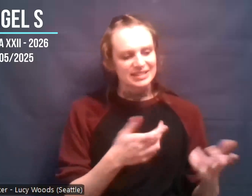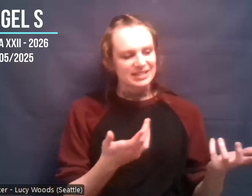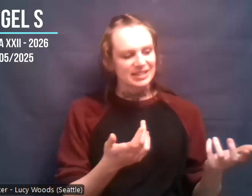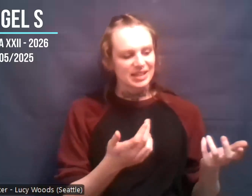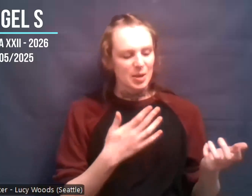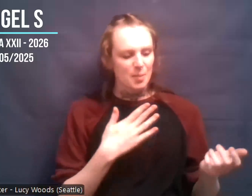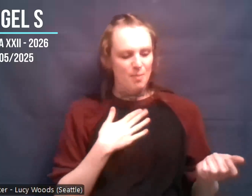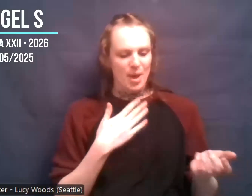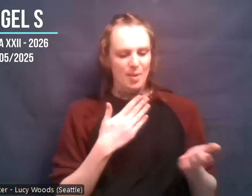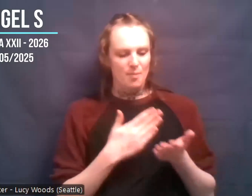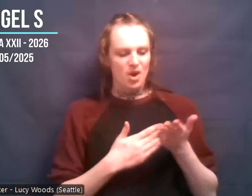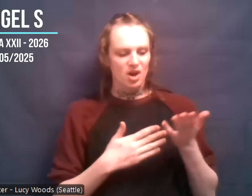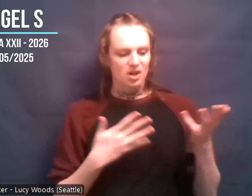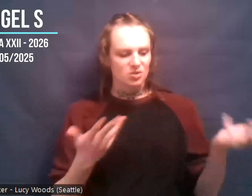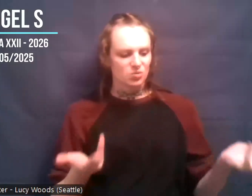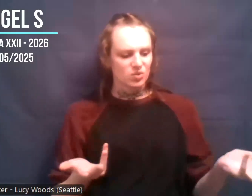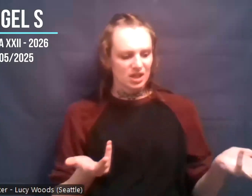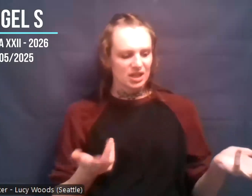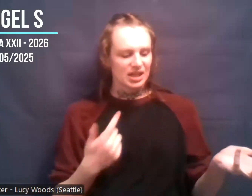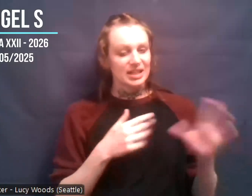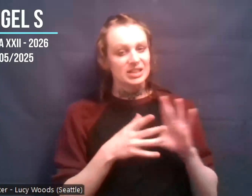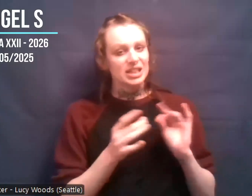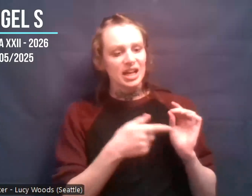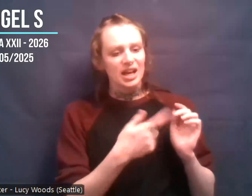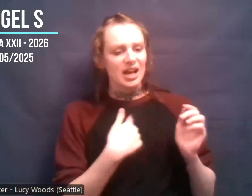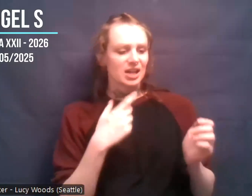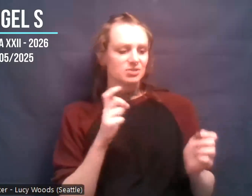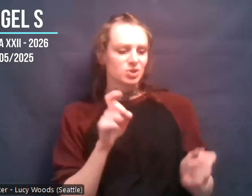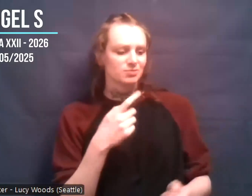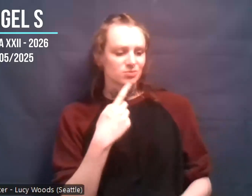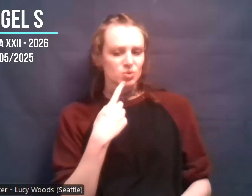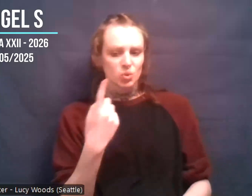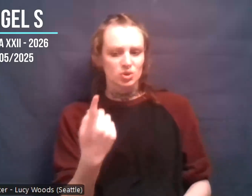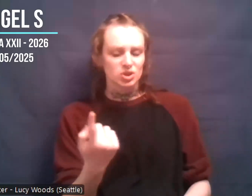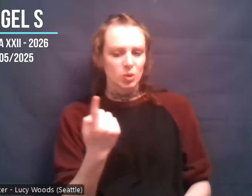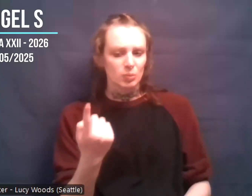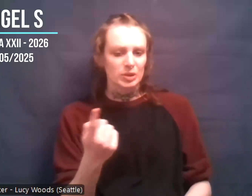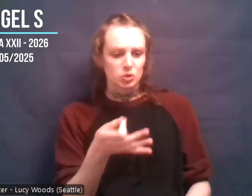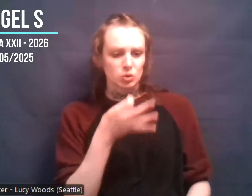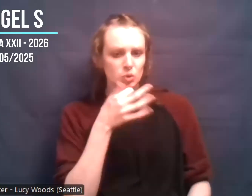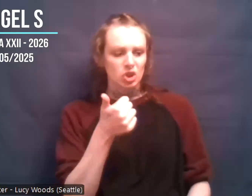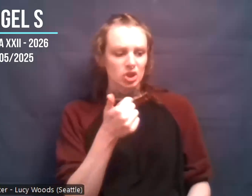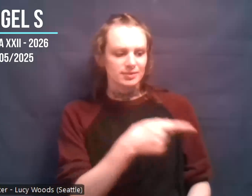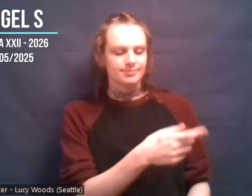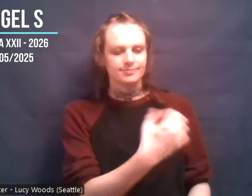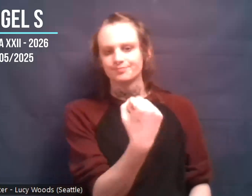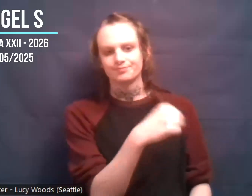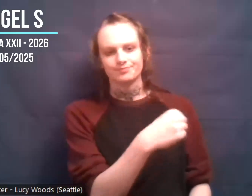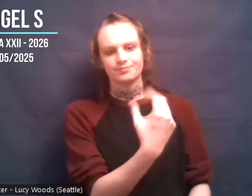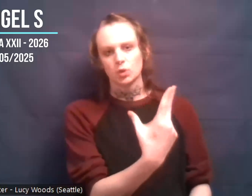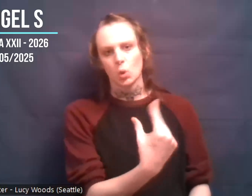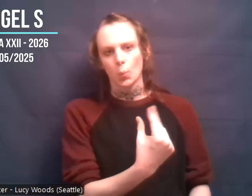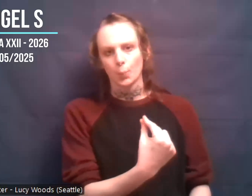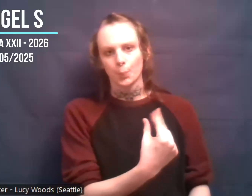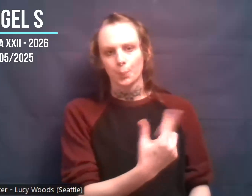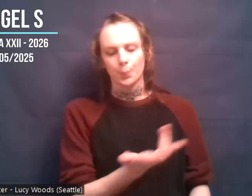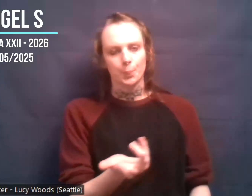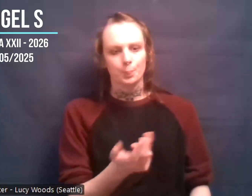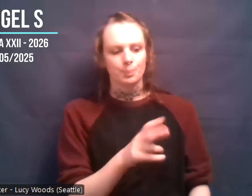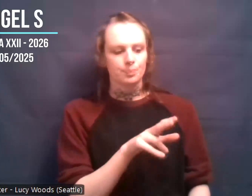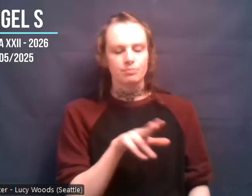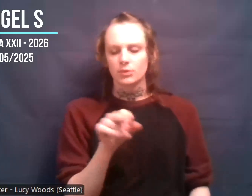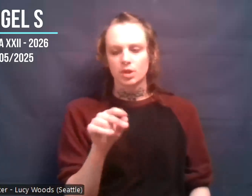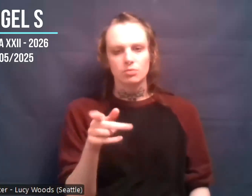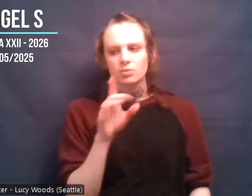him, oh, I should have told someone sooner. And my sponsor just shook his head no. And he said, no, you were 8 years